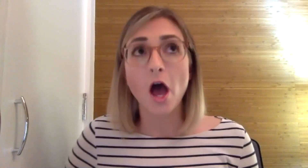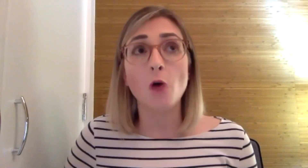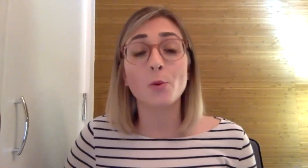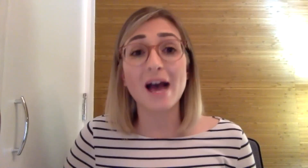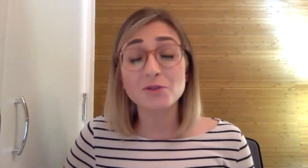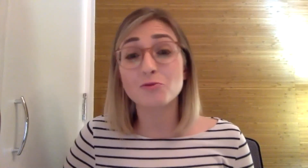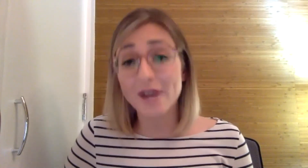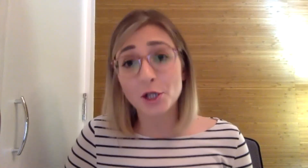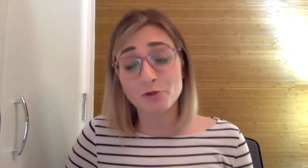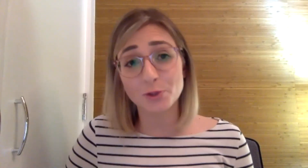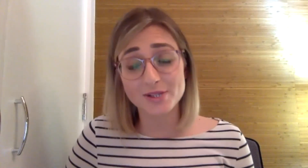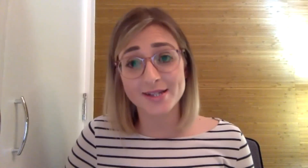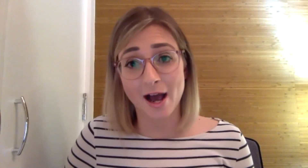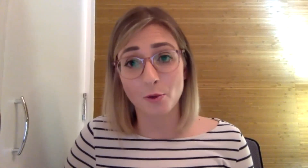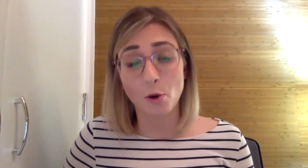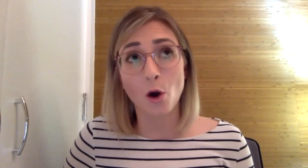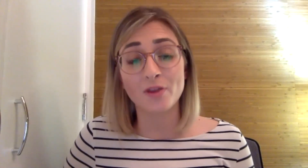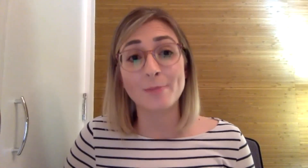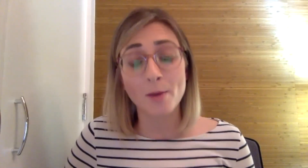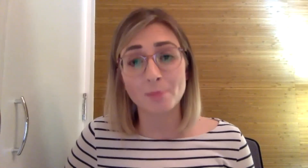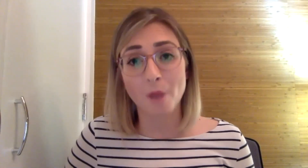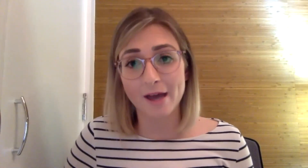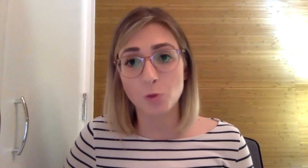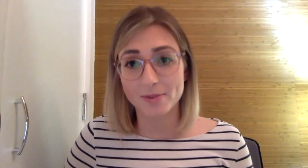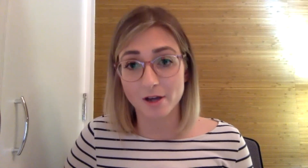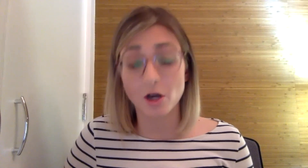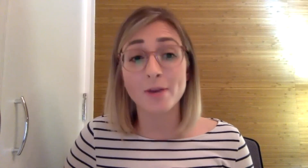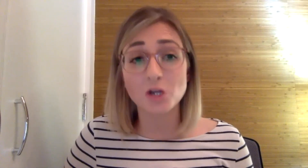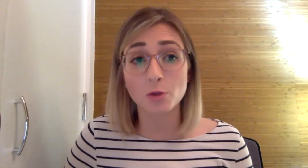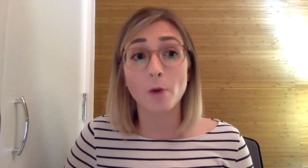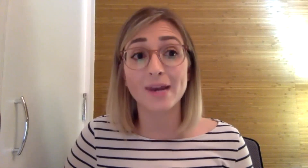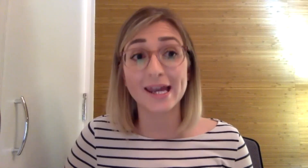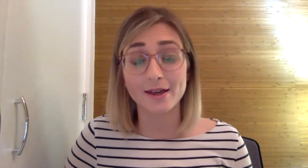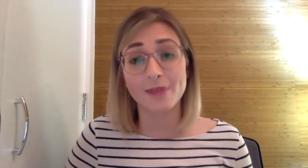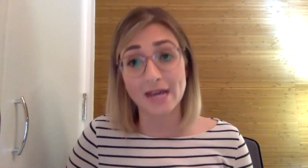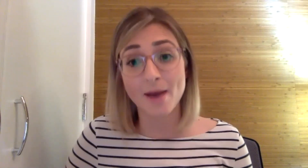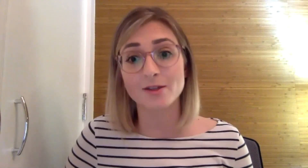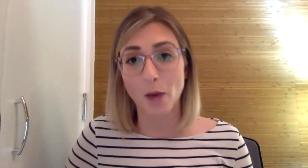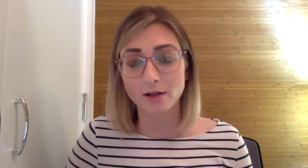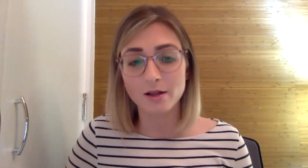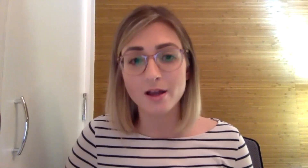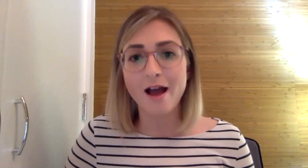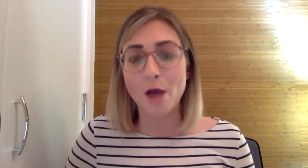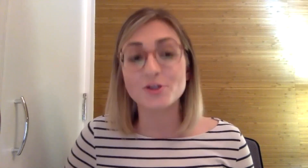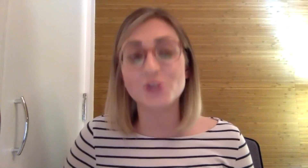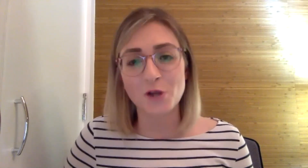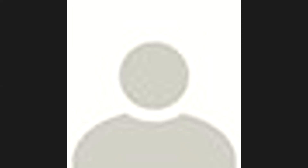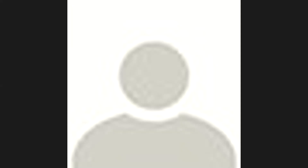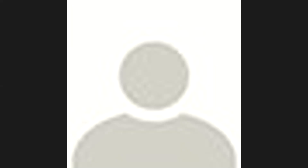We have some really good resources now on the Birmingham Public Health website. So I'll make sure that we pop a link in that email as well. Holly, can I